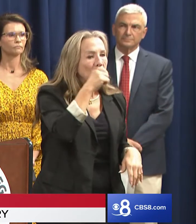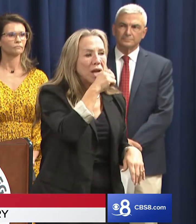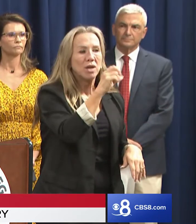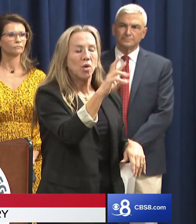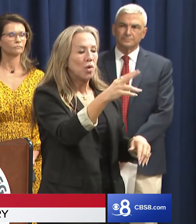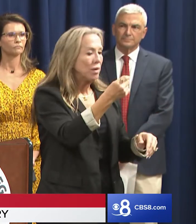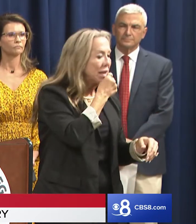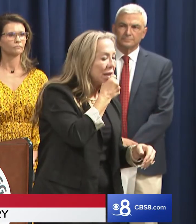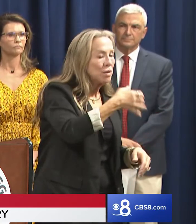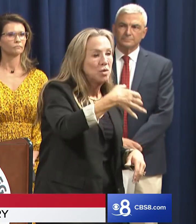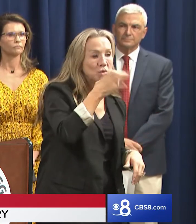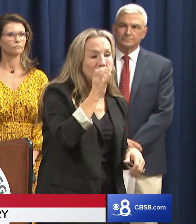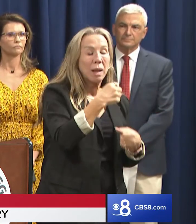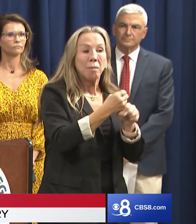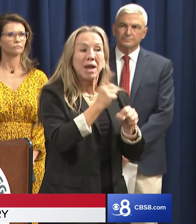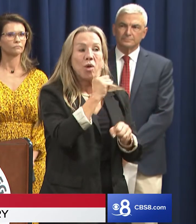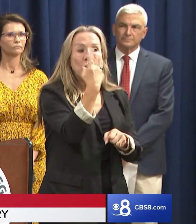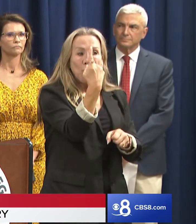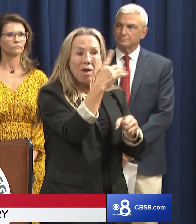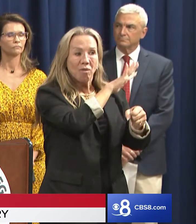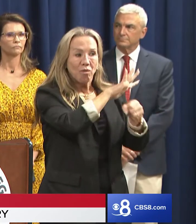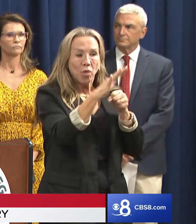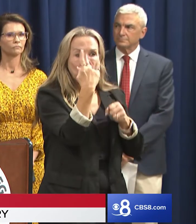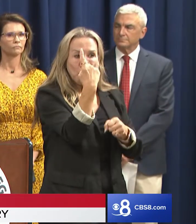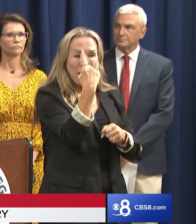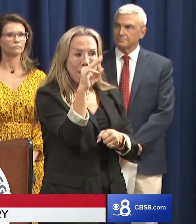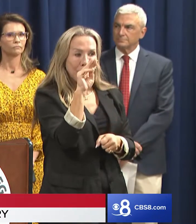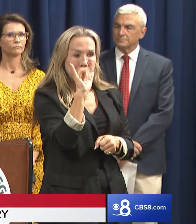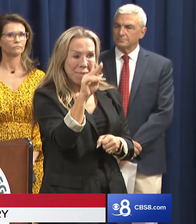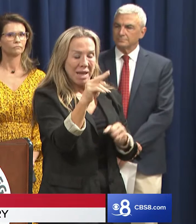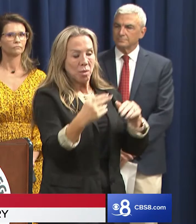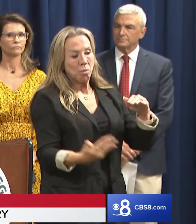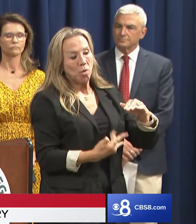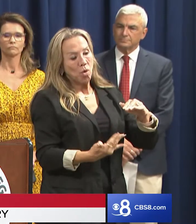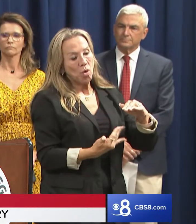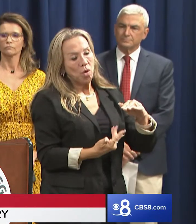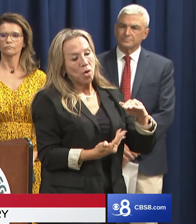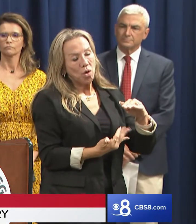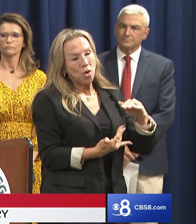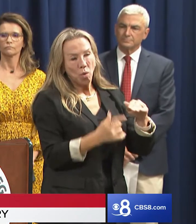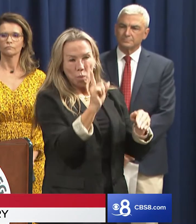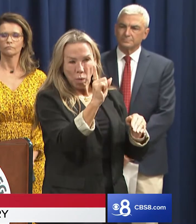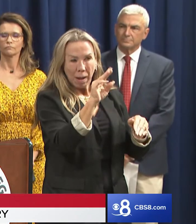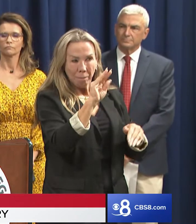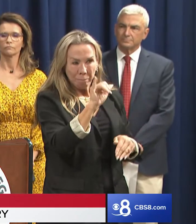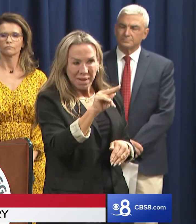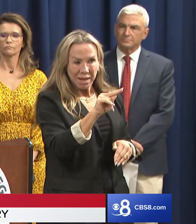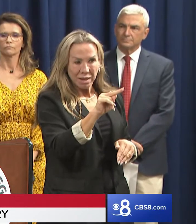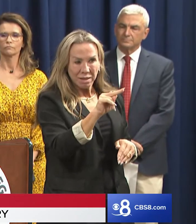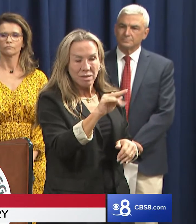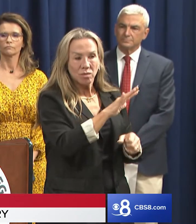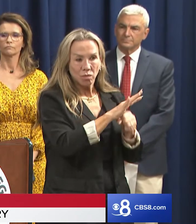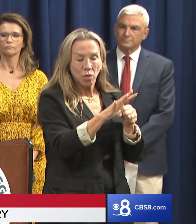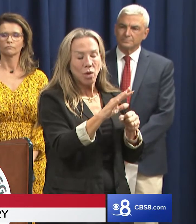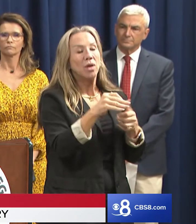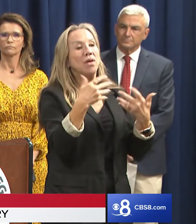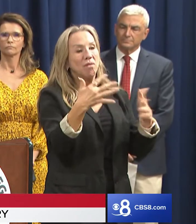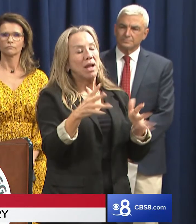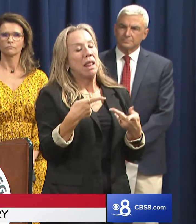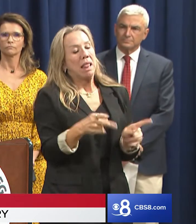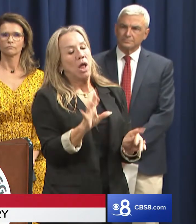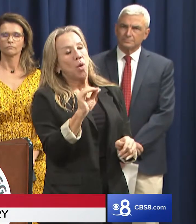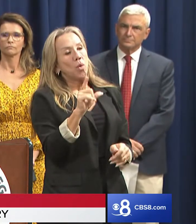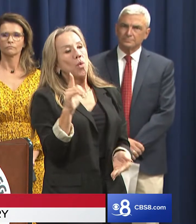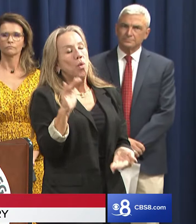full boil, at least for a minute, and then allow it for it to cool before use. I'm asking to make sure that all of our public and